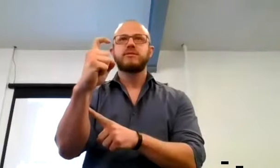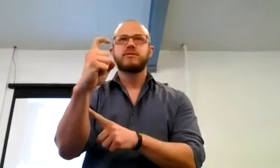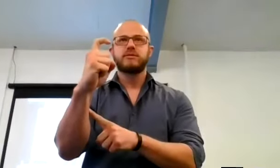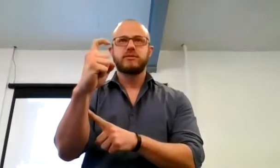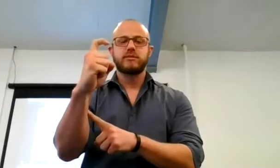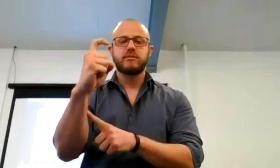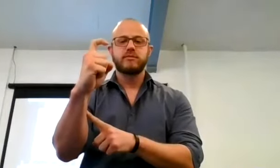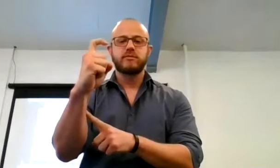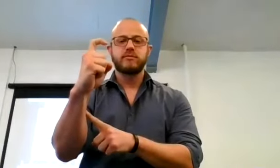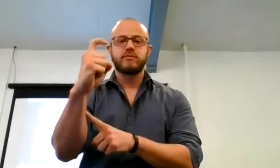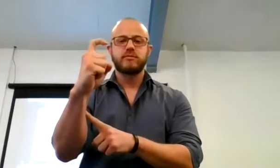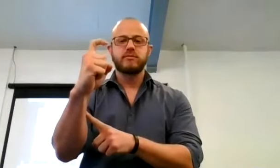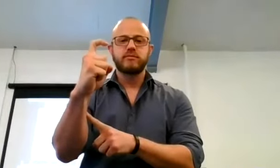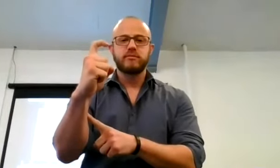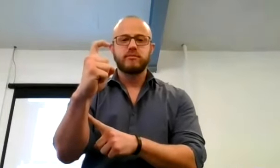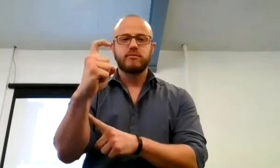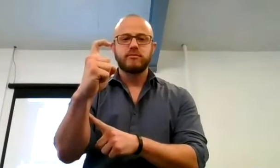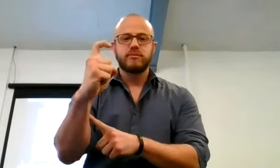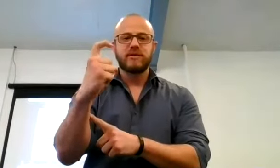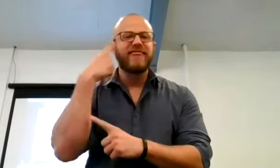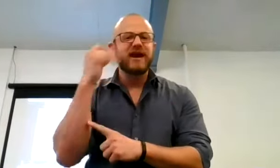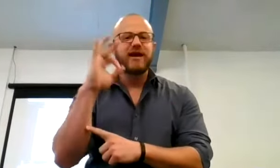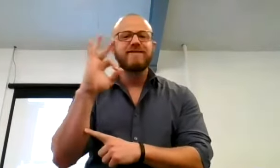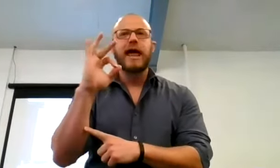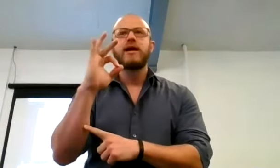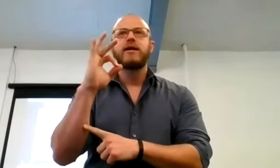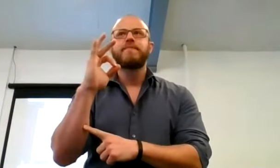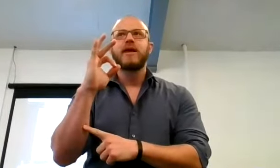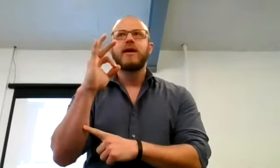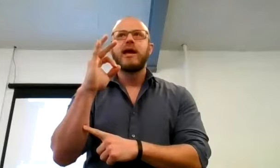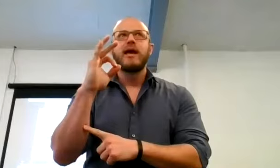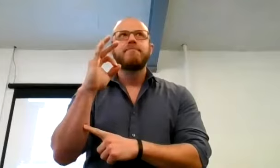X, yes, this is the sign for X. Think of like